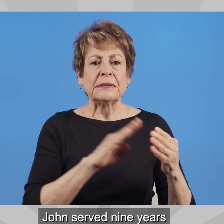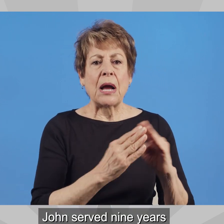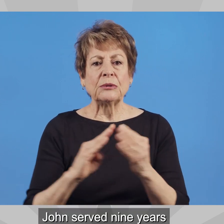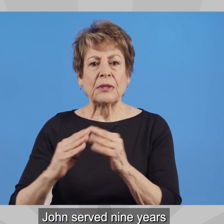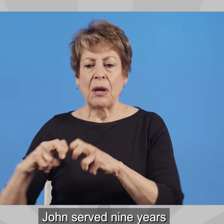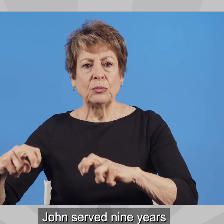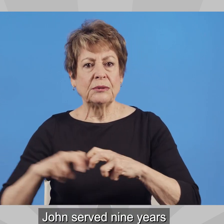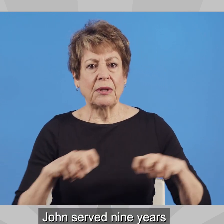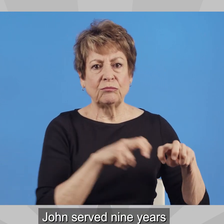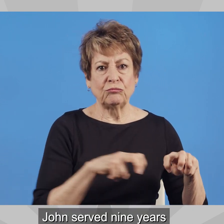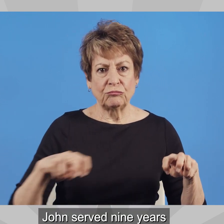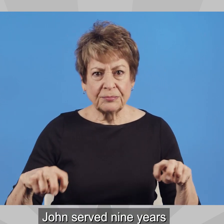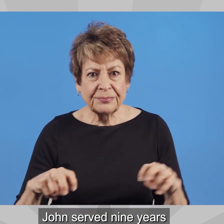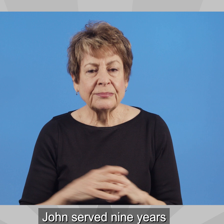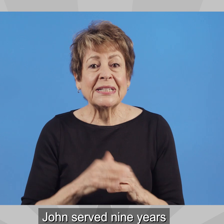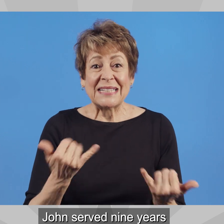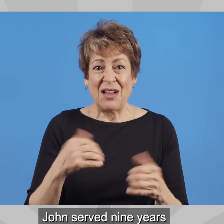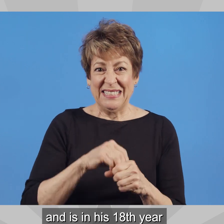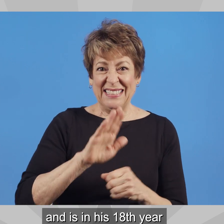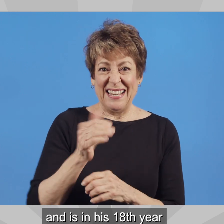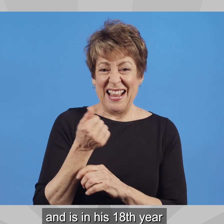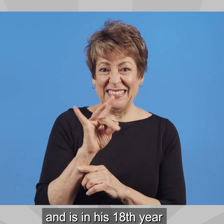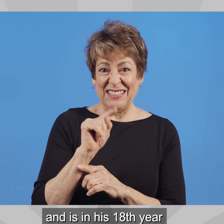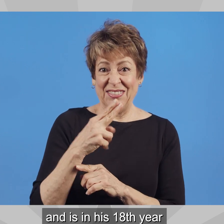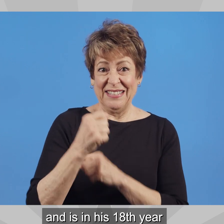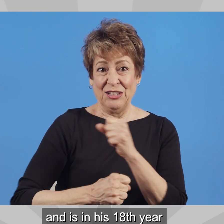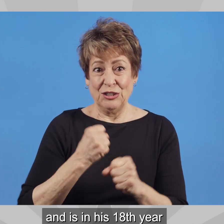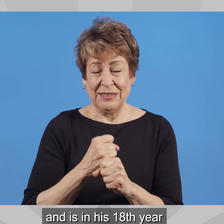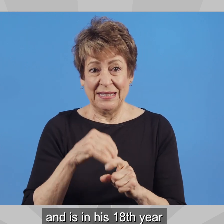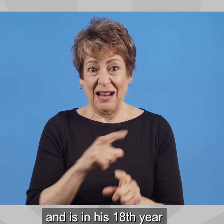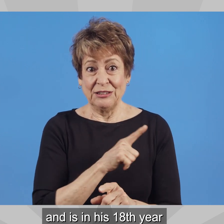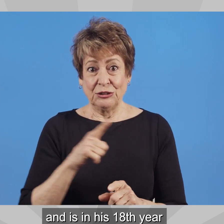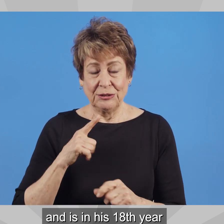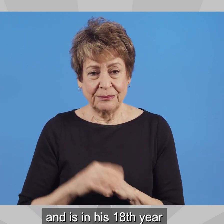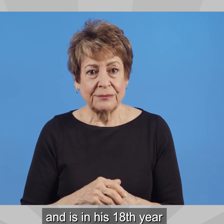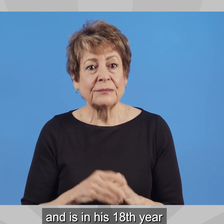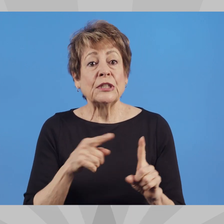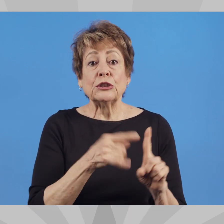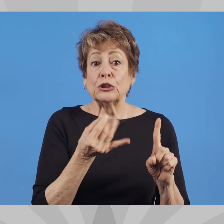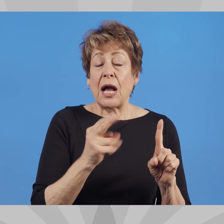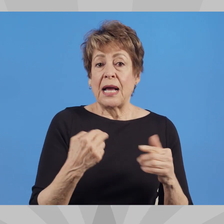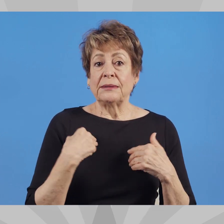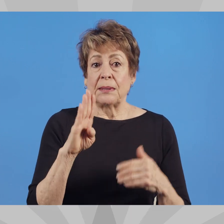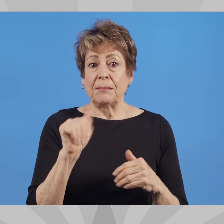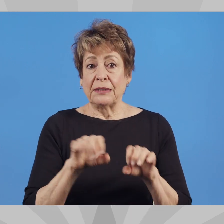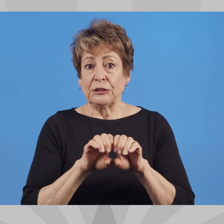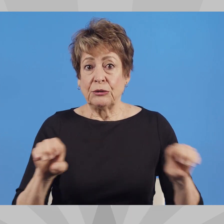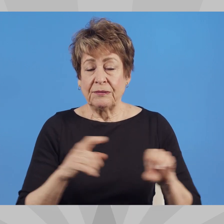John served 9 years on 2 town councils and is in his 18th year in the legislature.